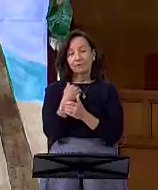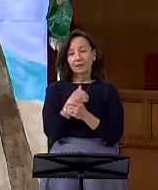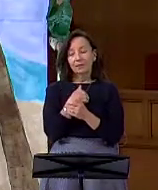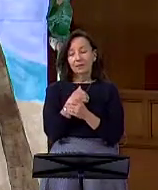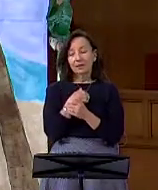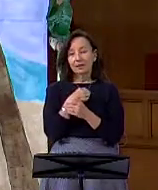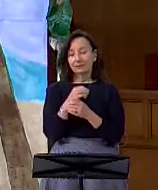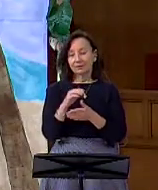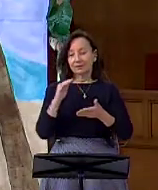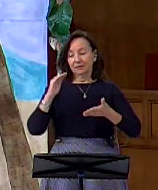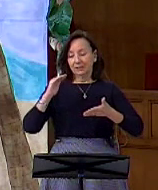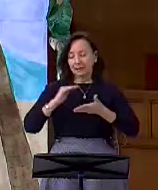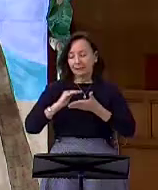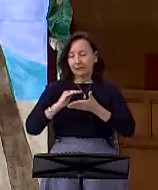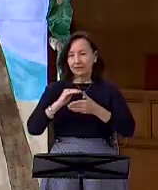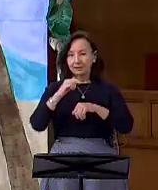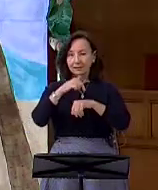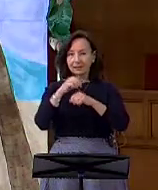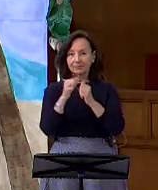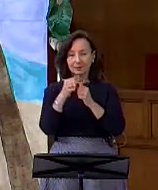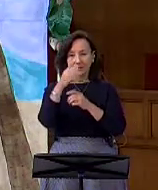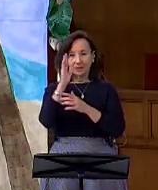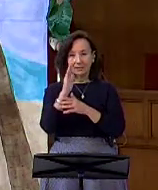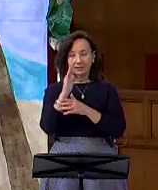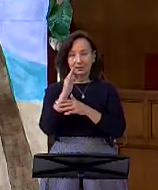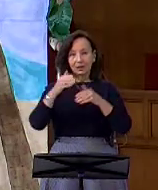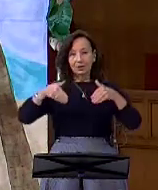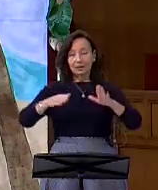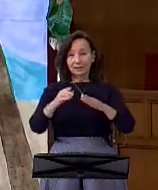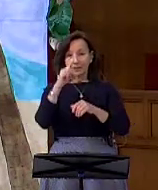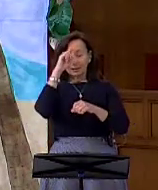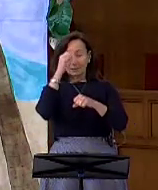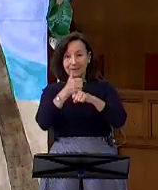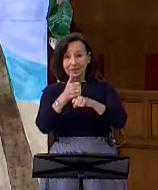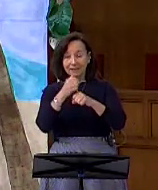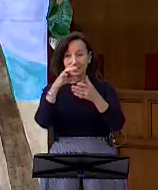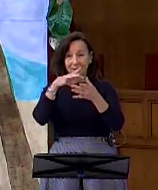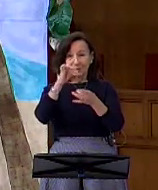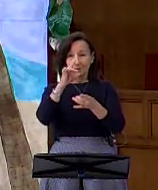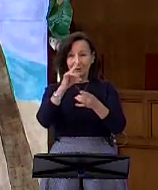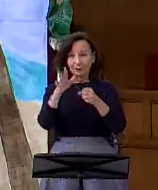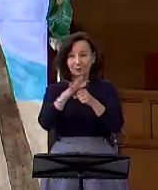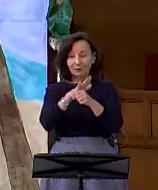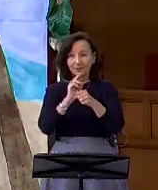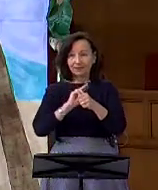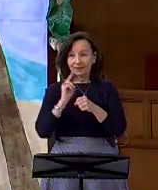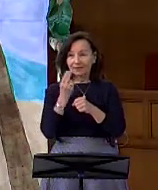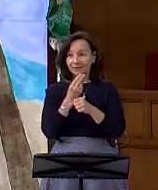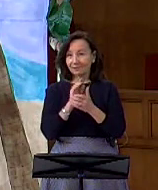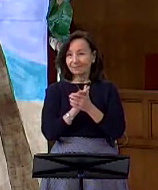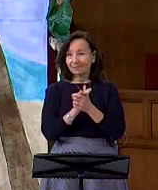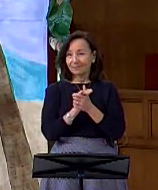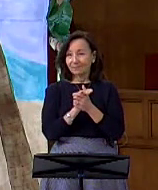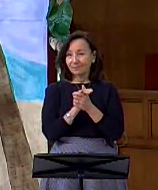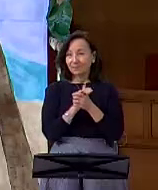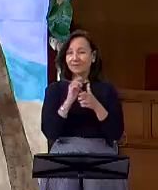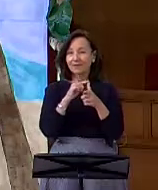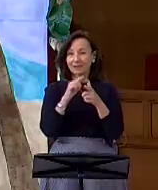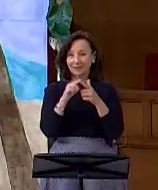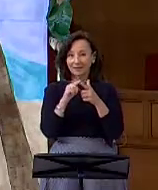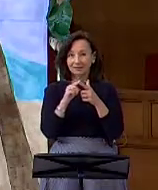with God. When we let the mindset of the Spirit fill us, then we